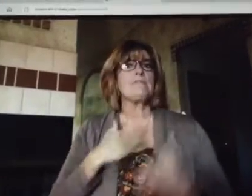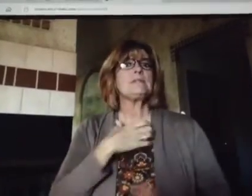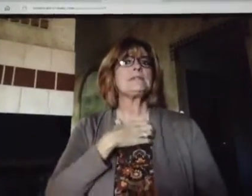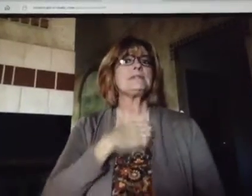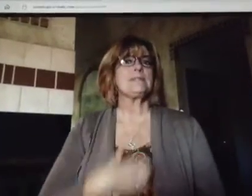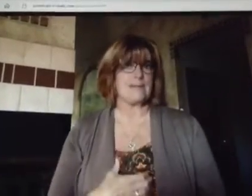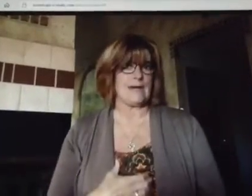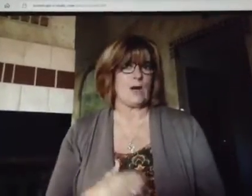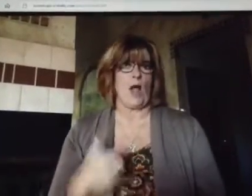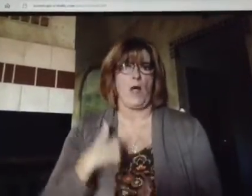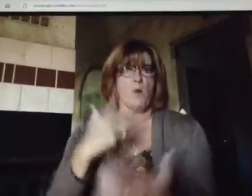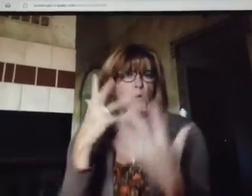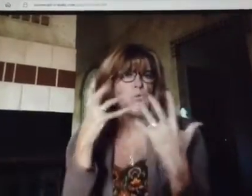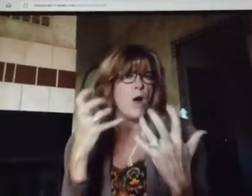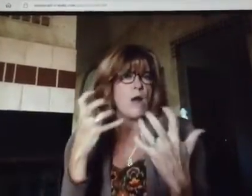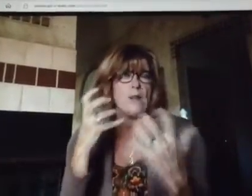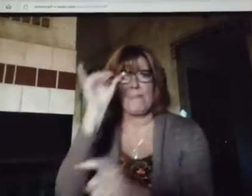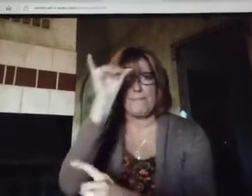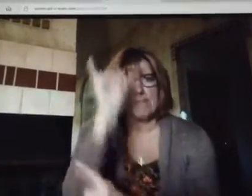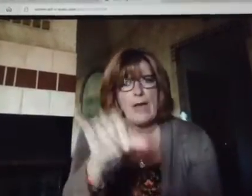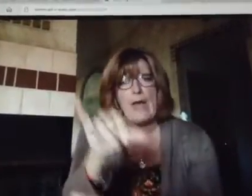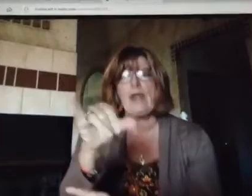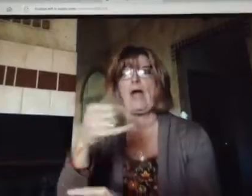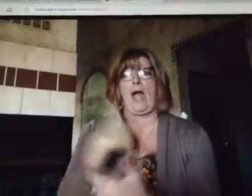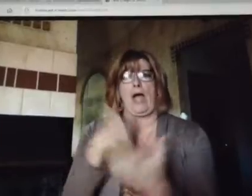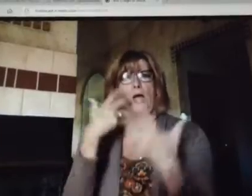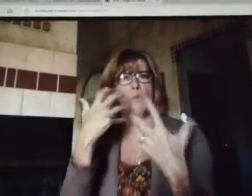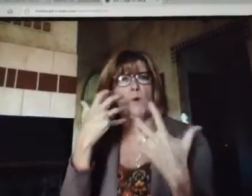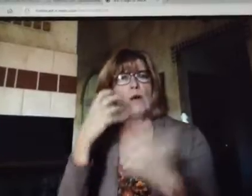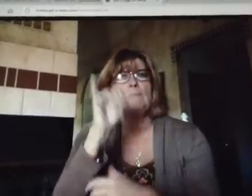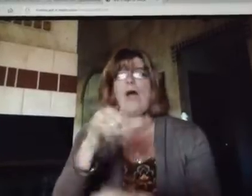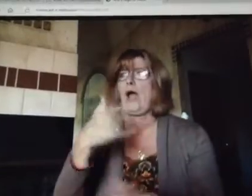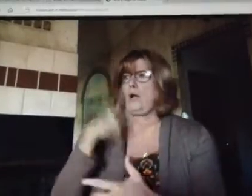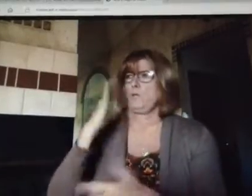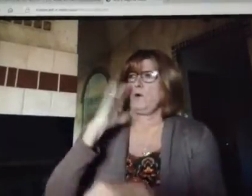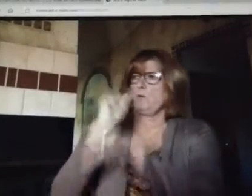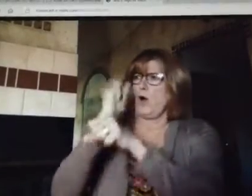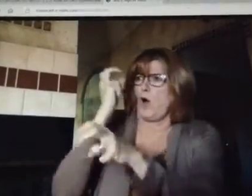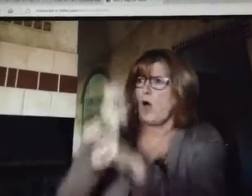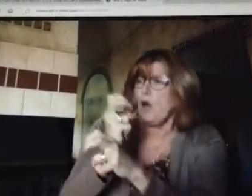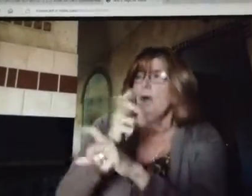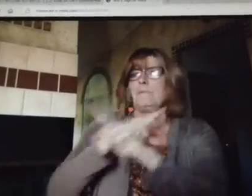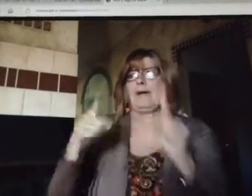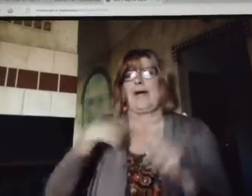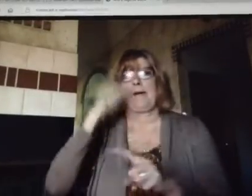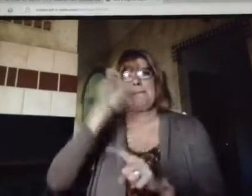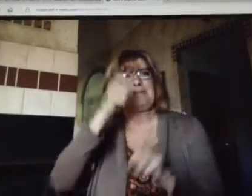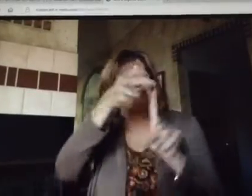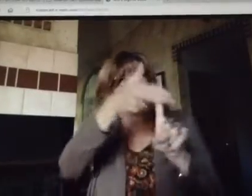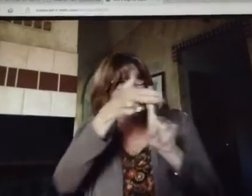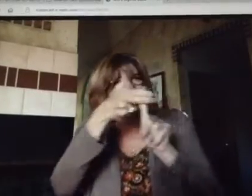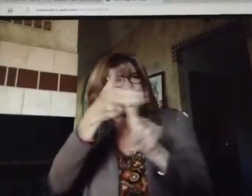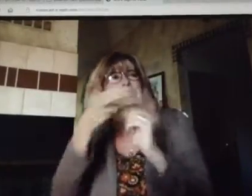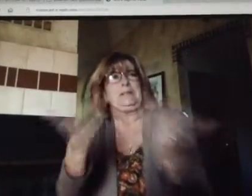But what's important is that you have the desire, the want to work hard and to